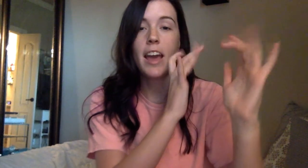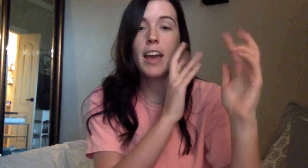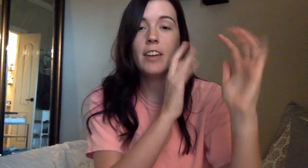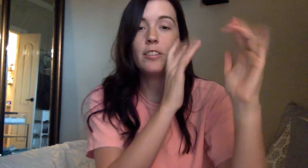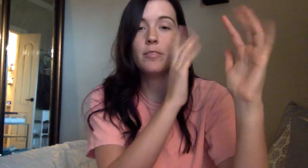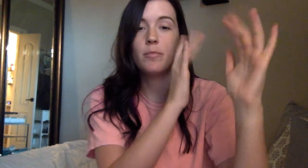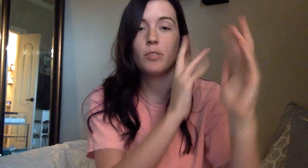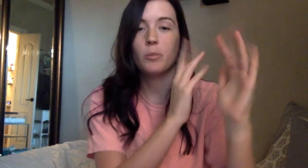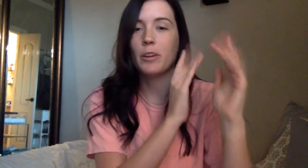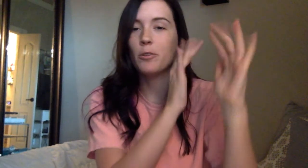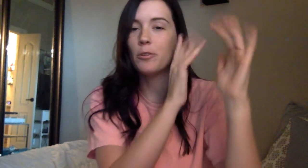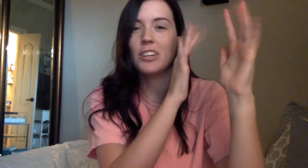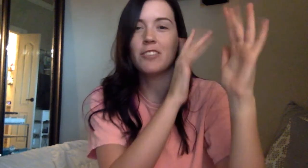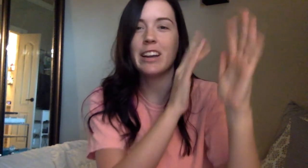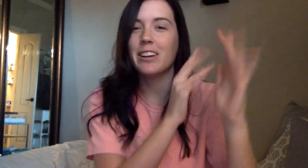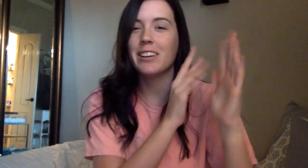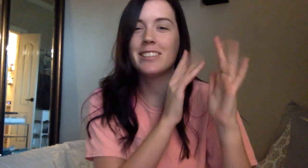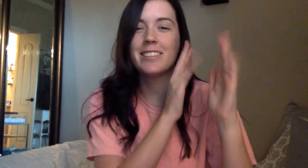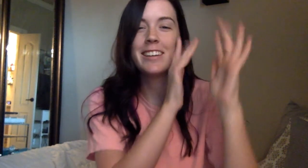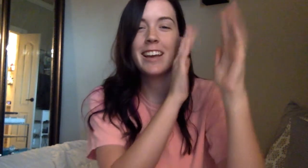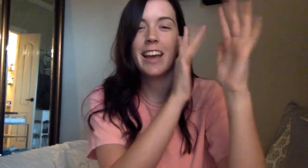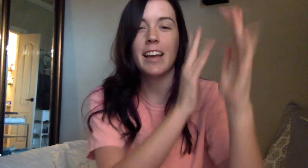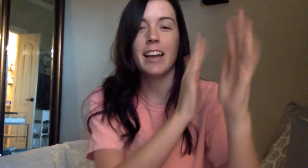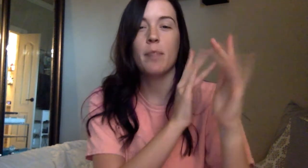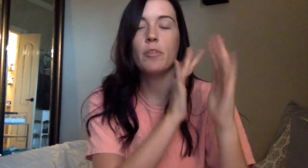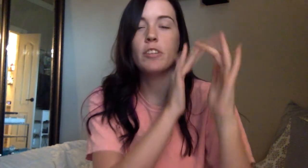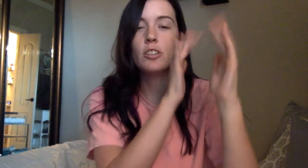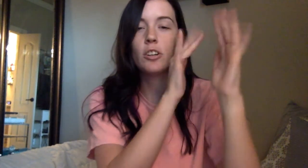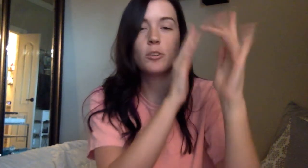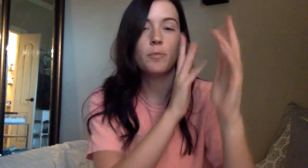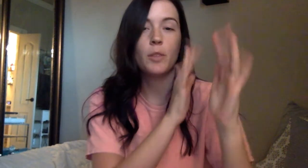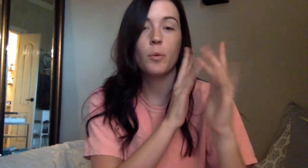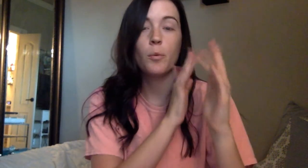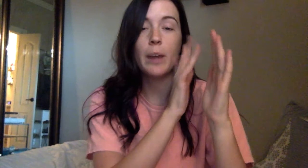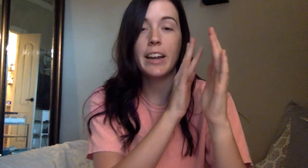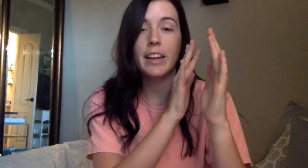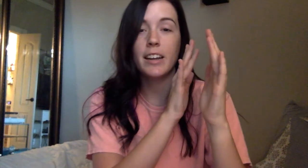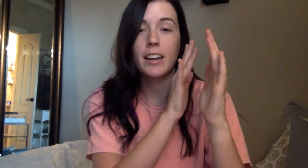and twinkle your fingers and kind of move in a circle. Waited